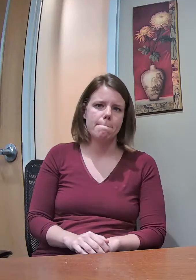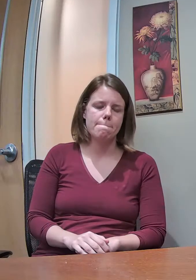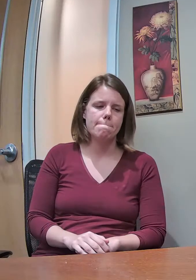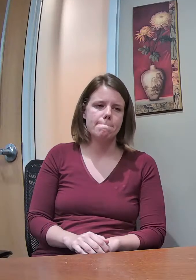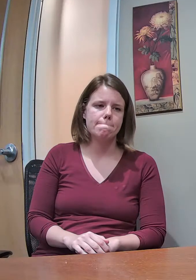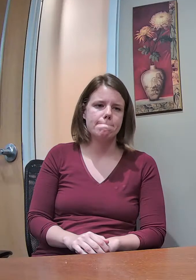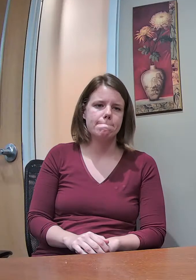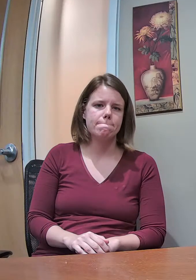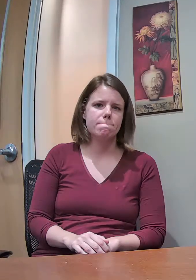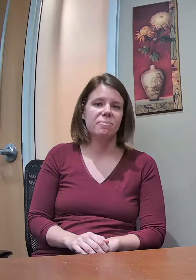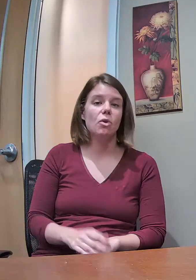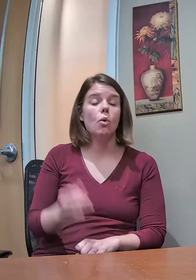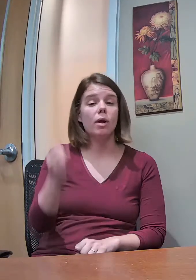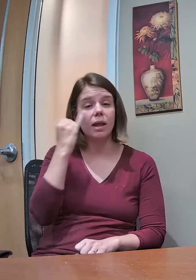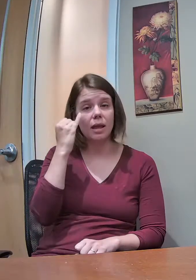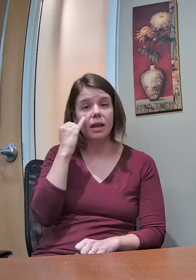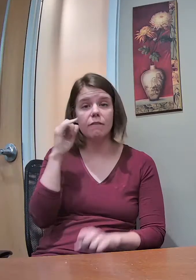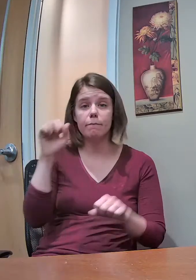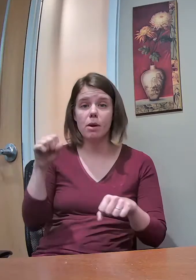in an outdoor visit,